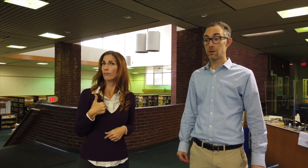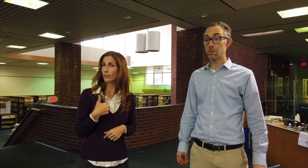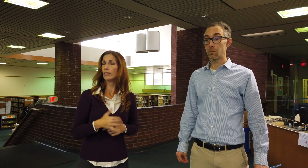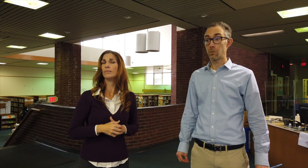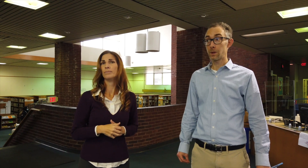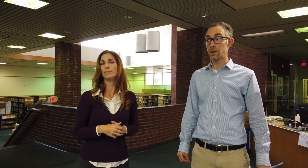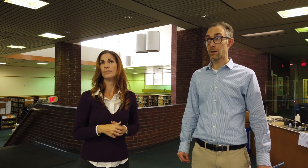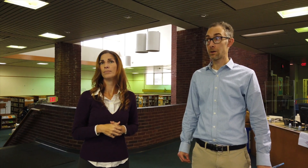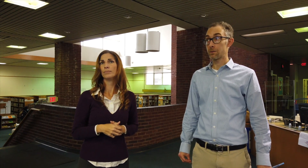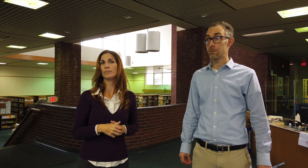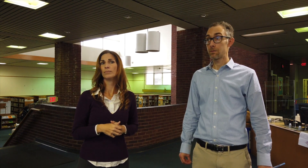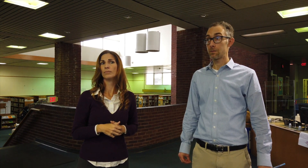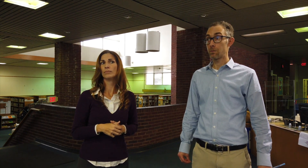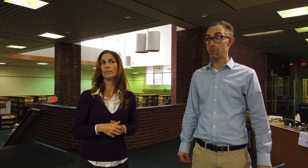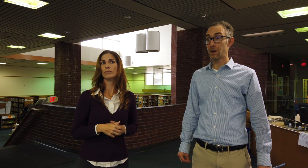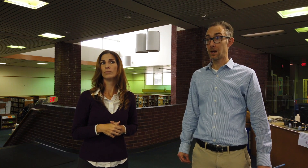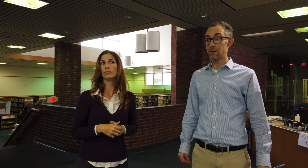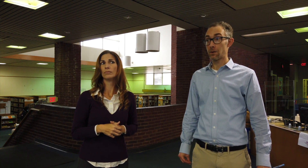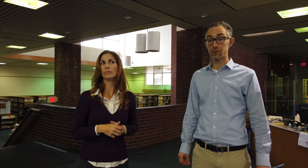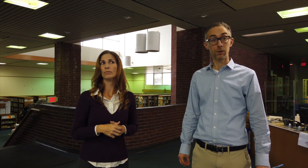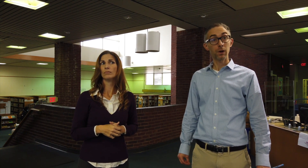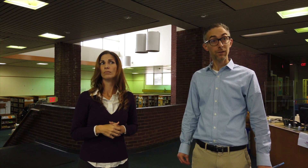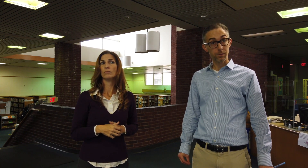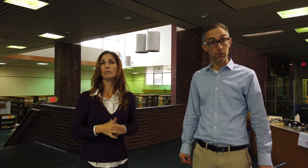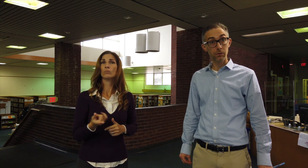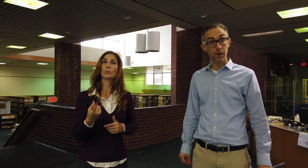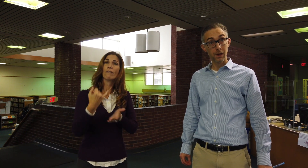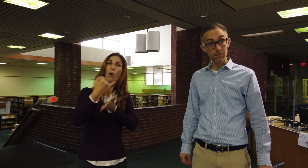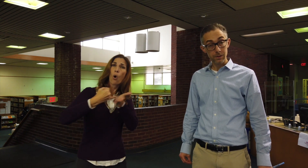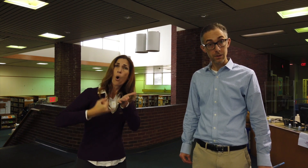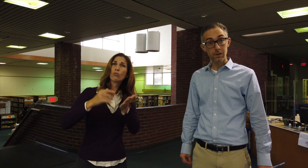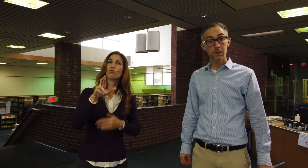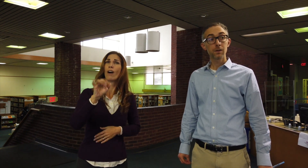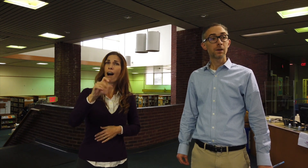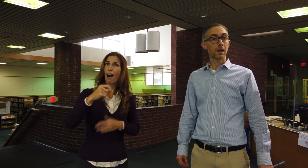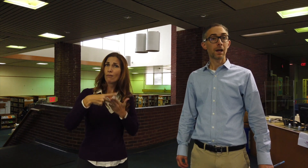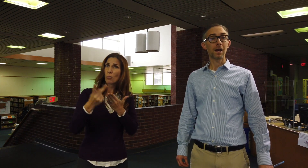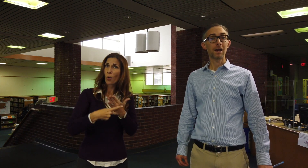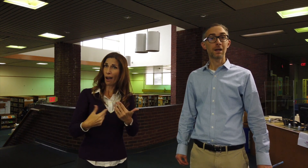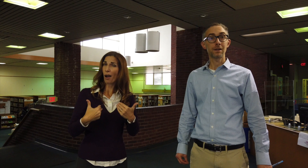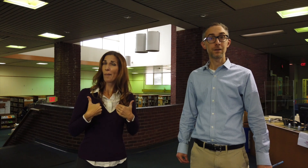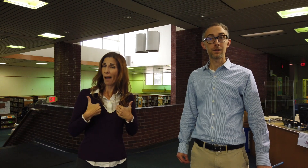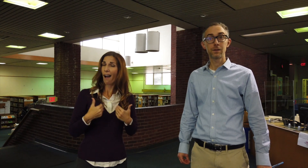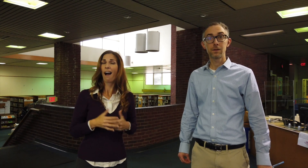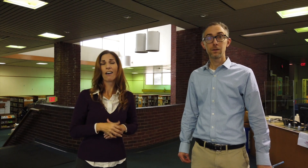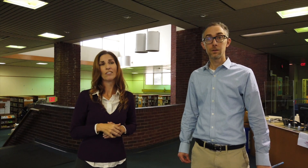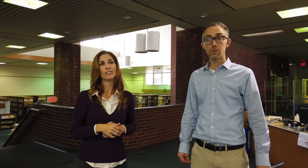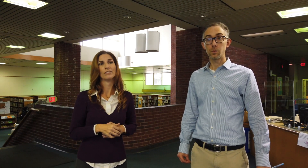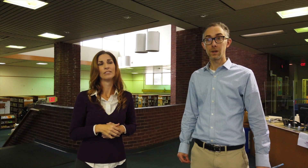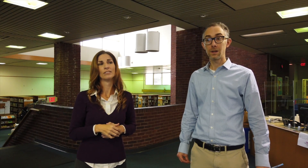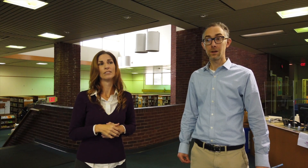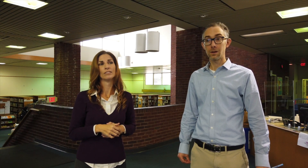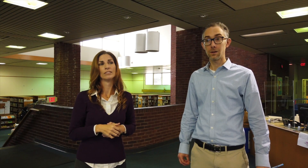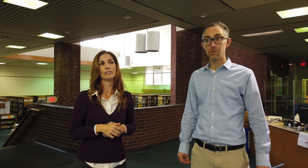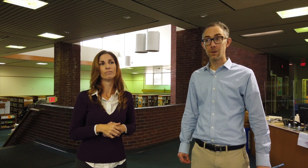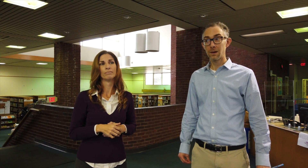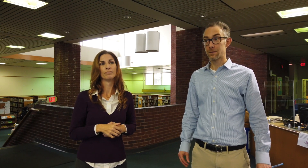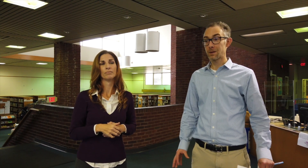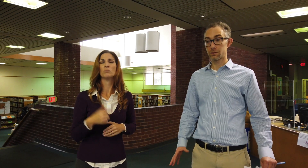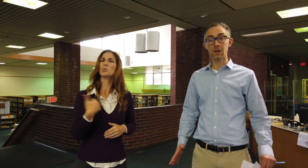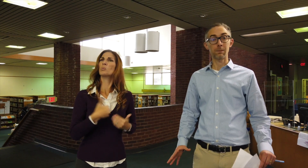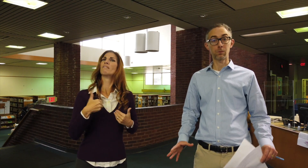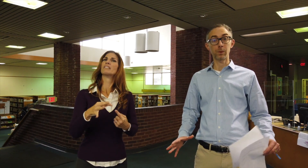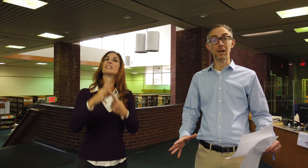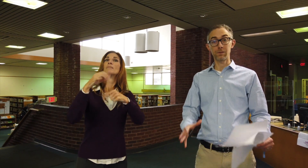We have arts and crafts programs, and we